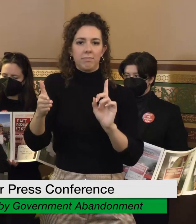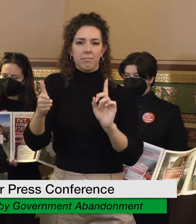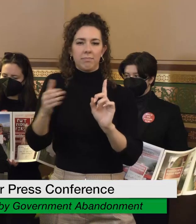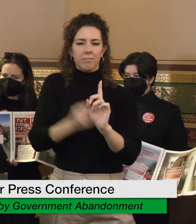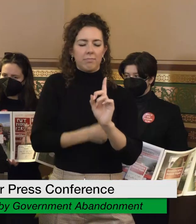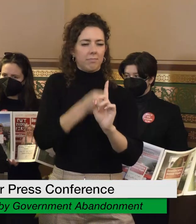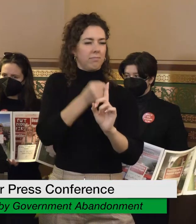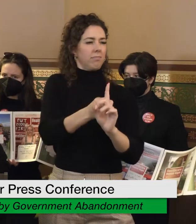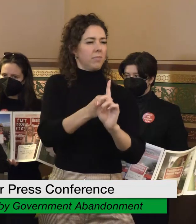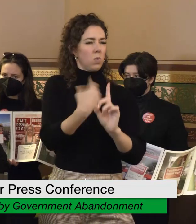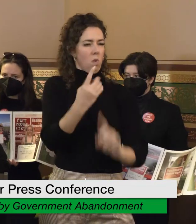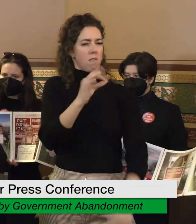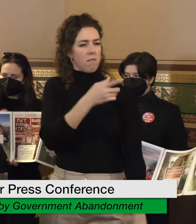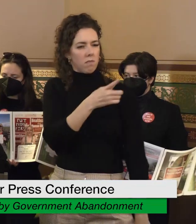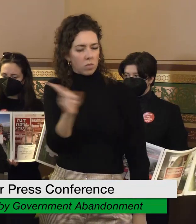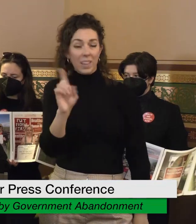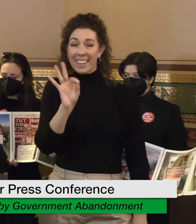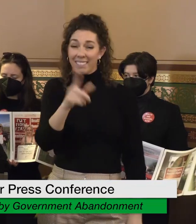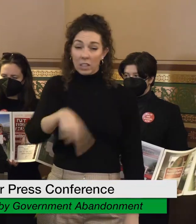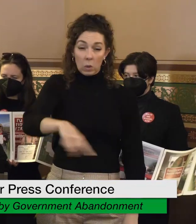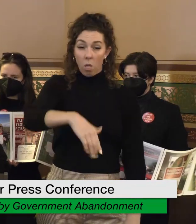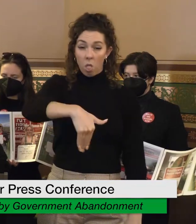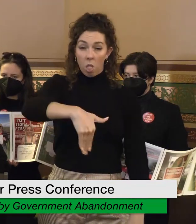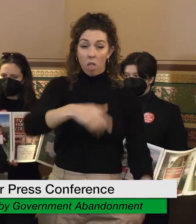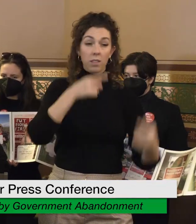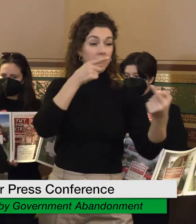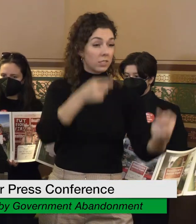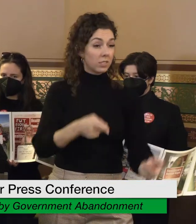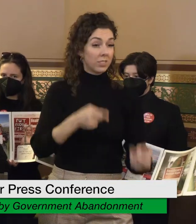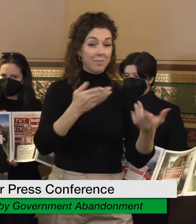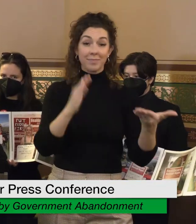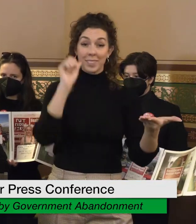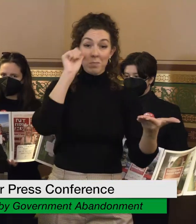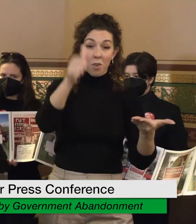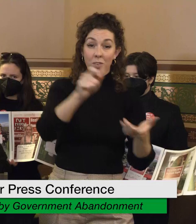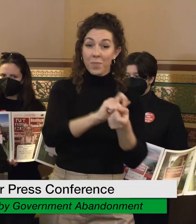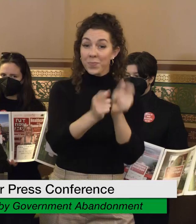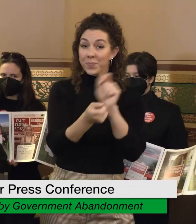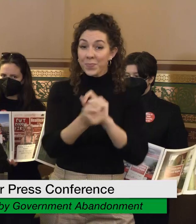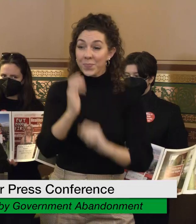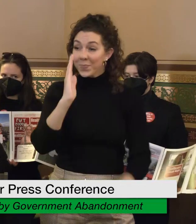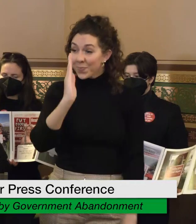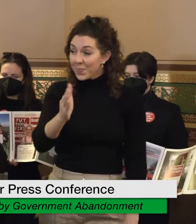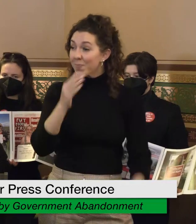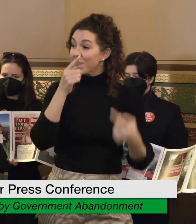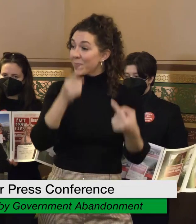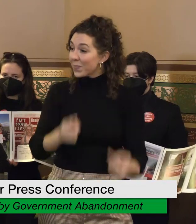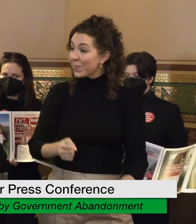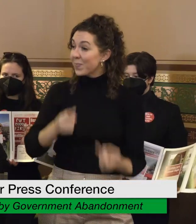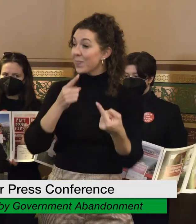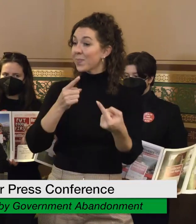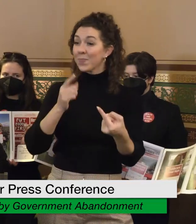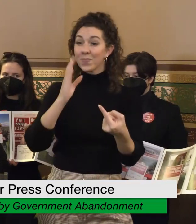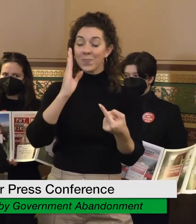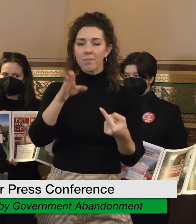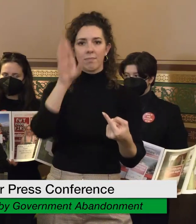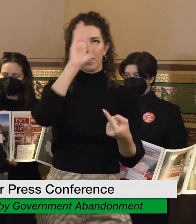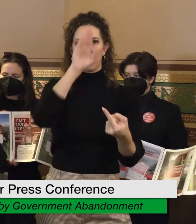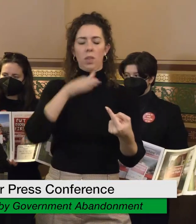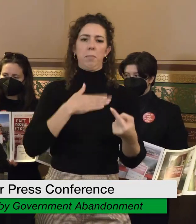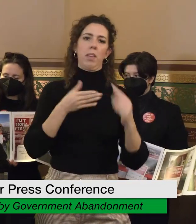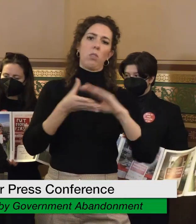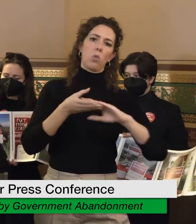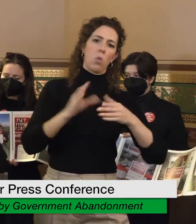not struggling right now, you may be struggling tomorrow. And I know that my story